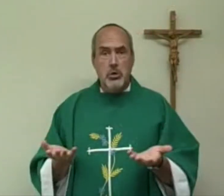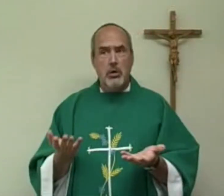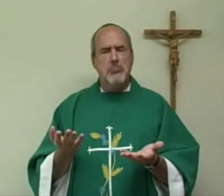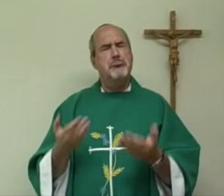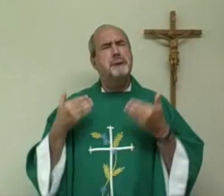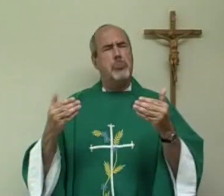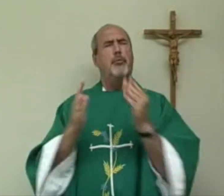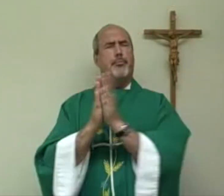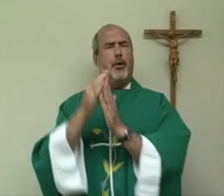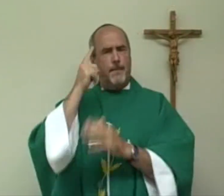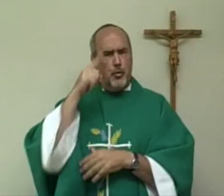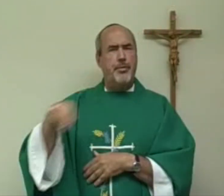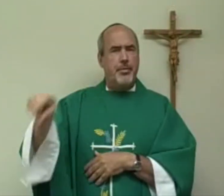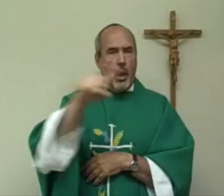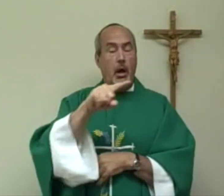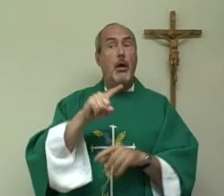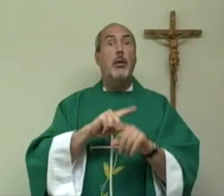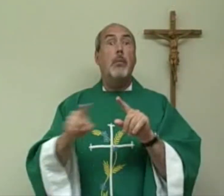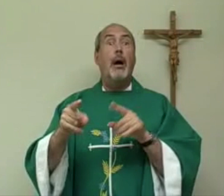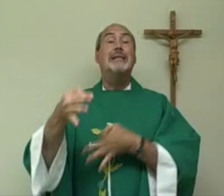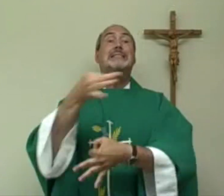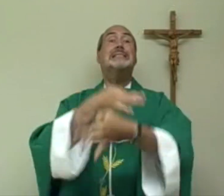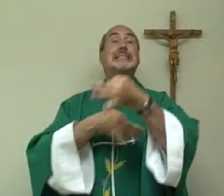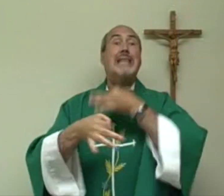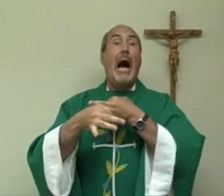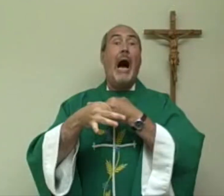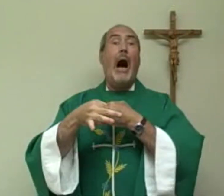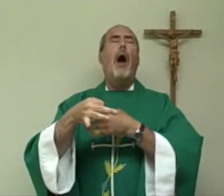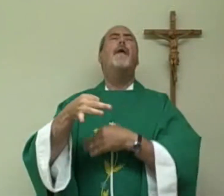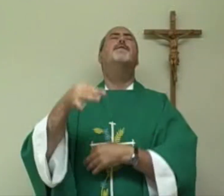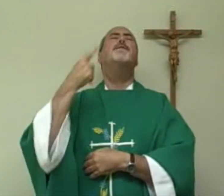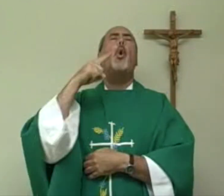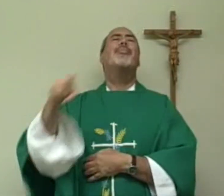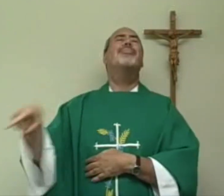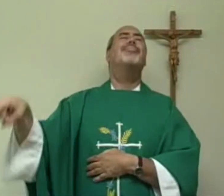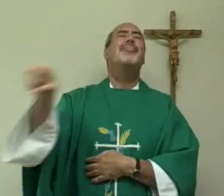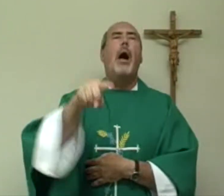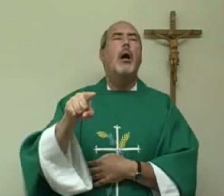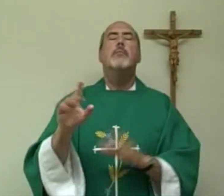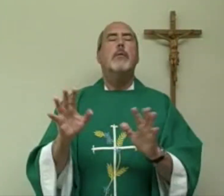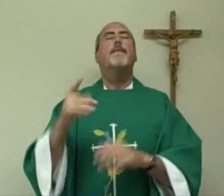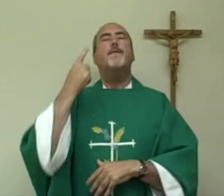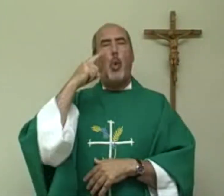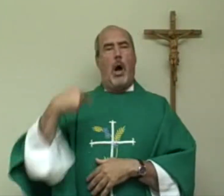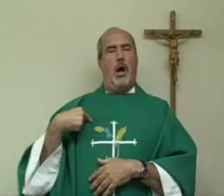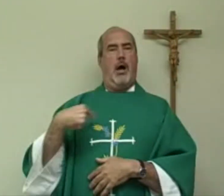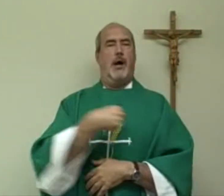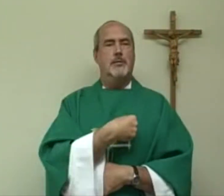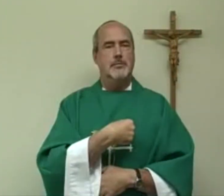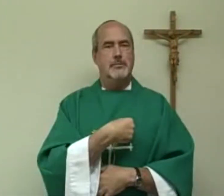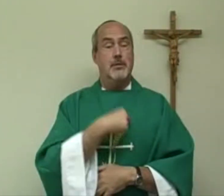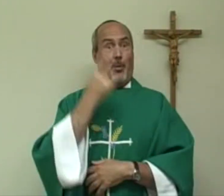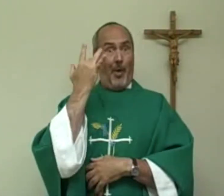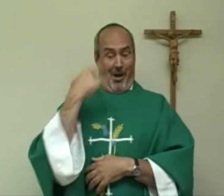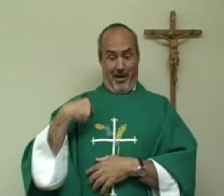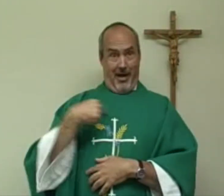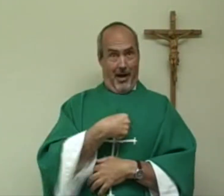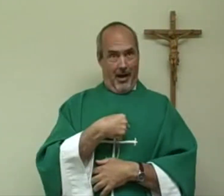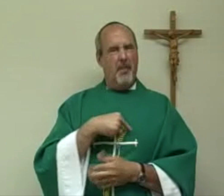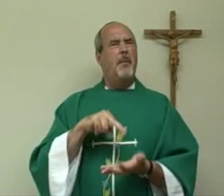Well, what I always like to suggest is go ahead and pray for them, but instead of praying just for them, pray for